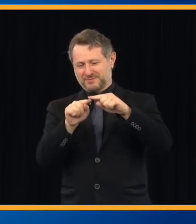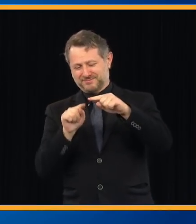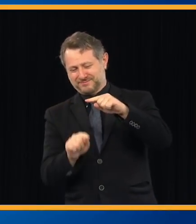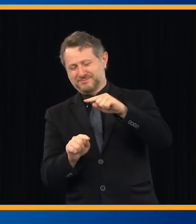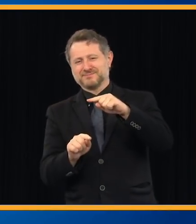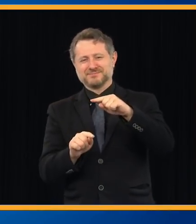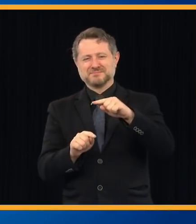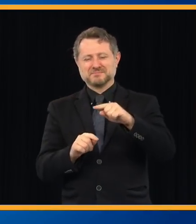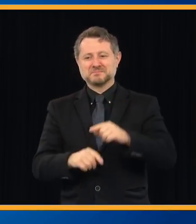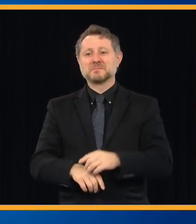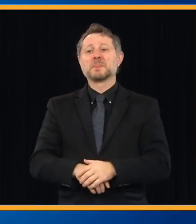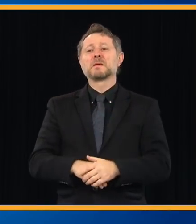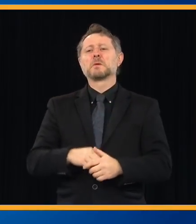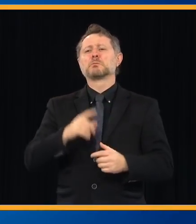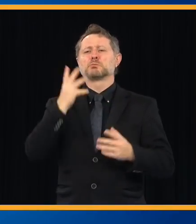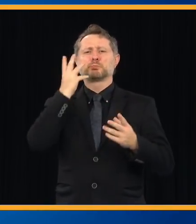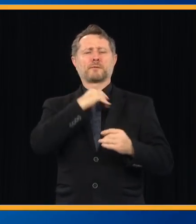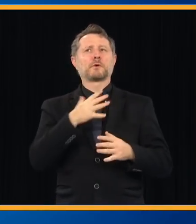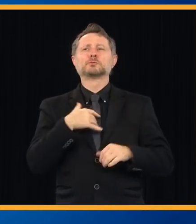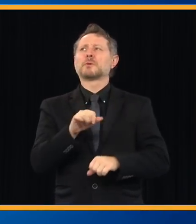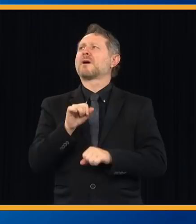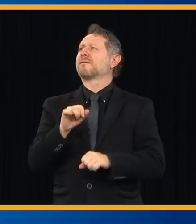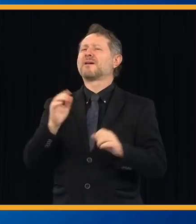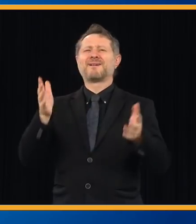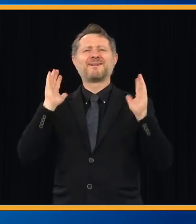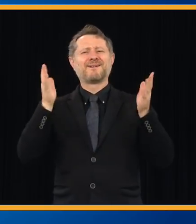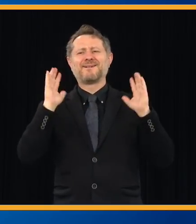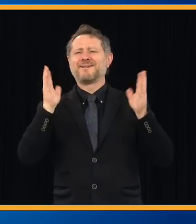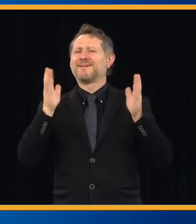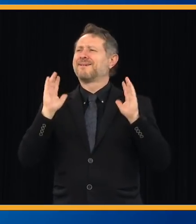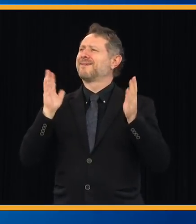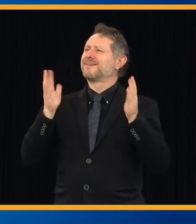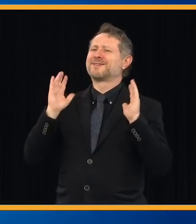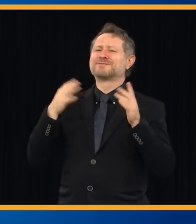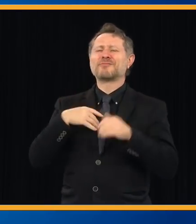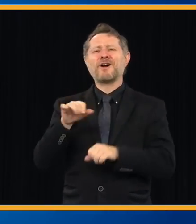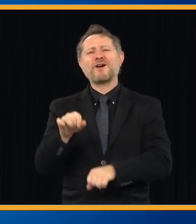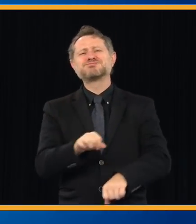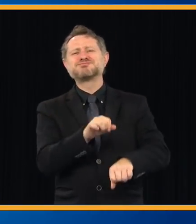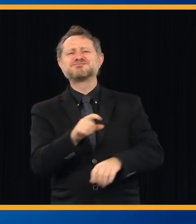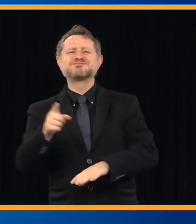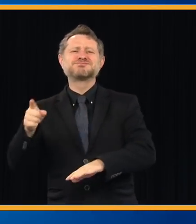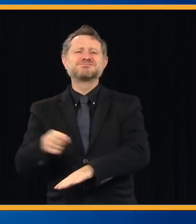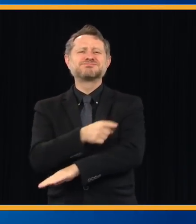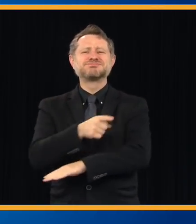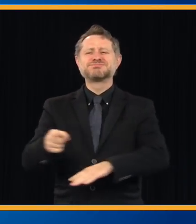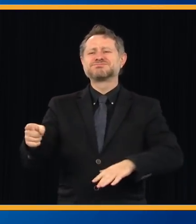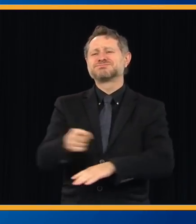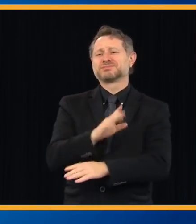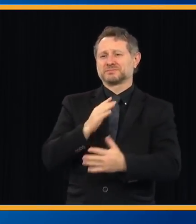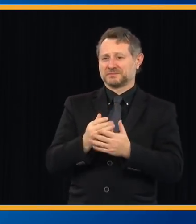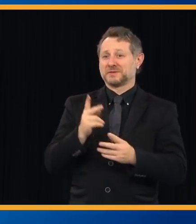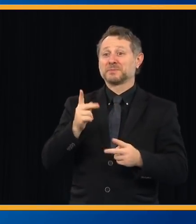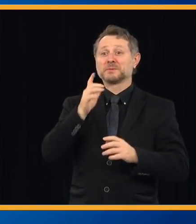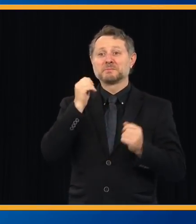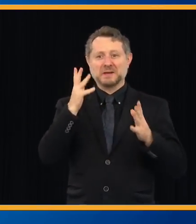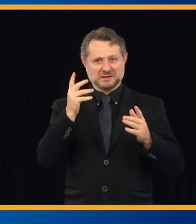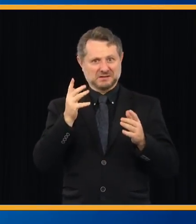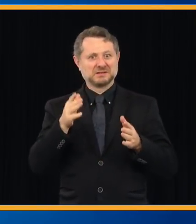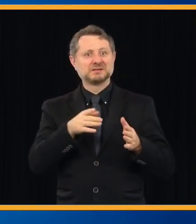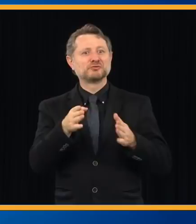River. Beautiful ride today, going down the Hudson River. Many people fishing, a little fishing